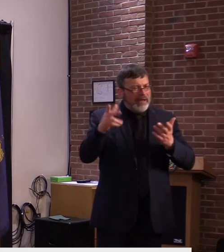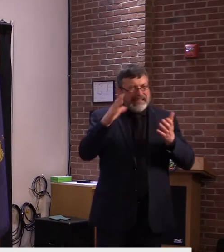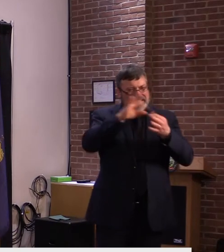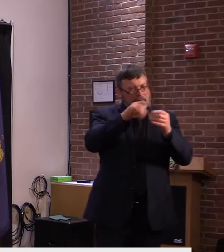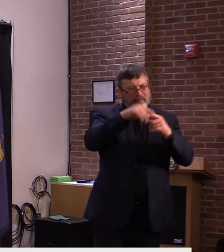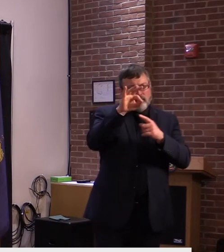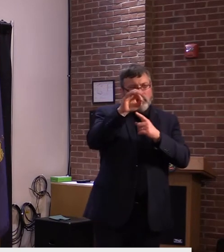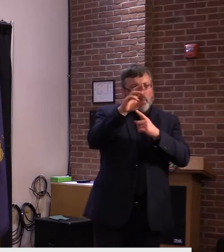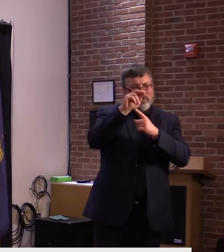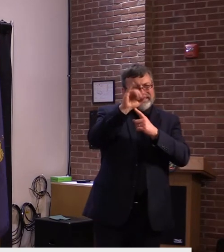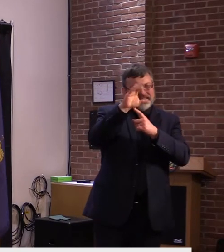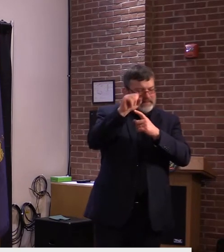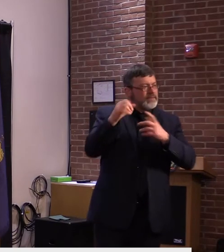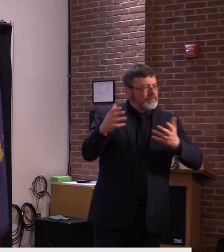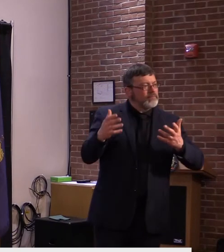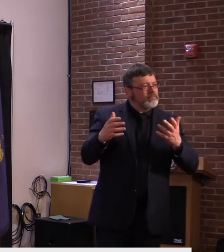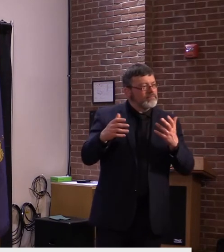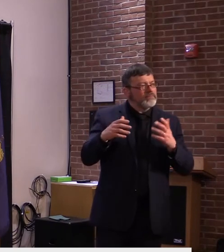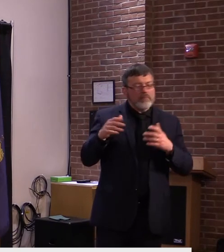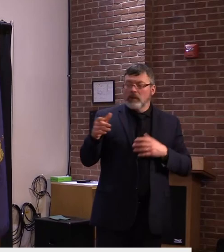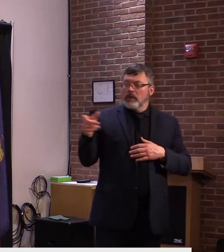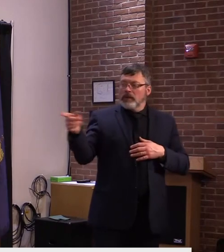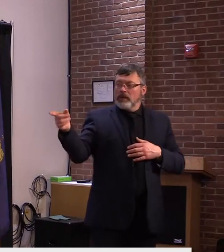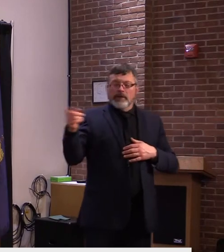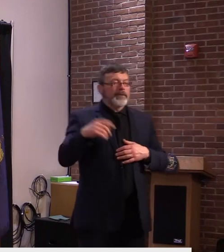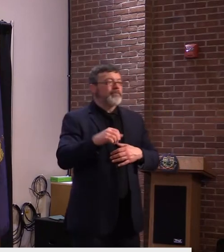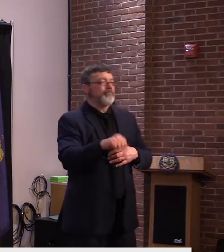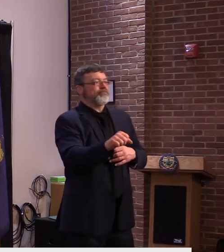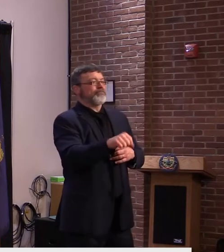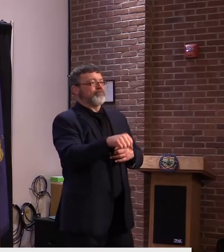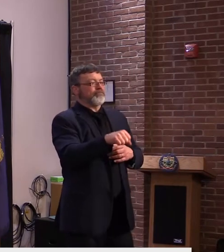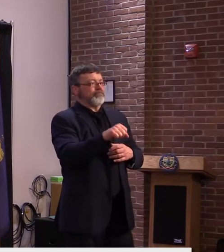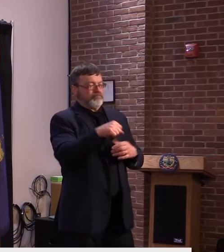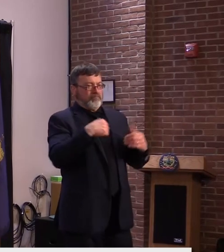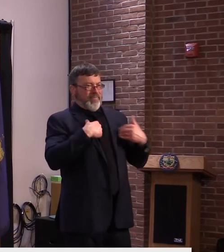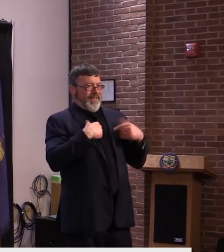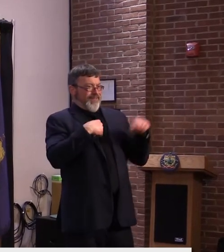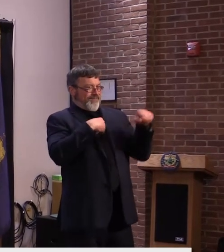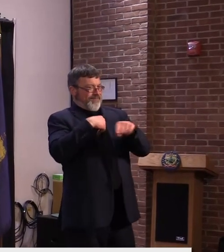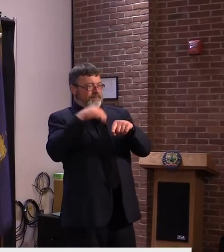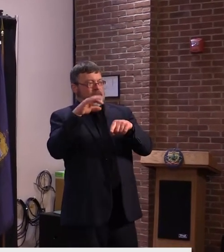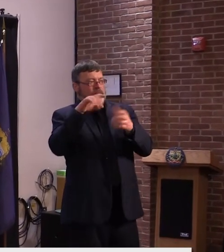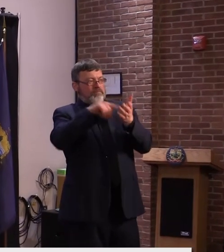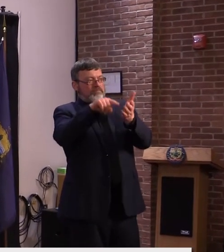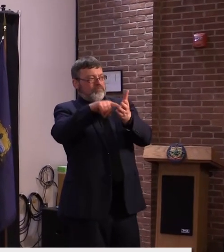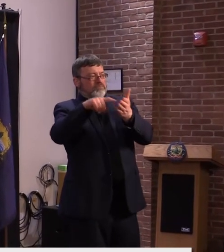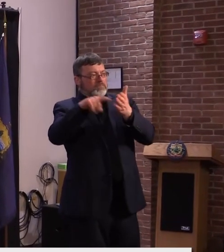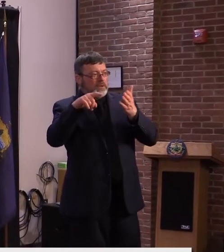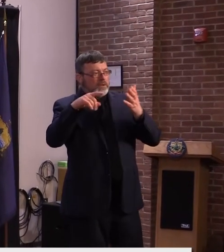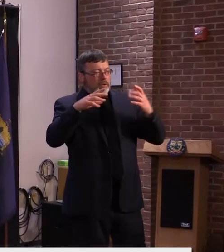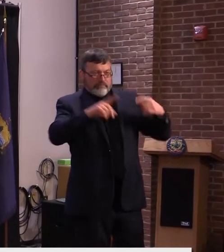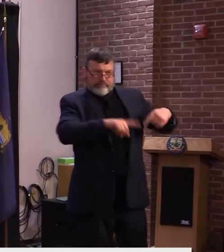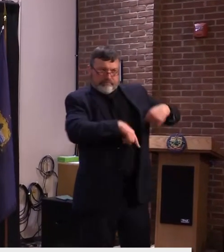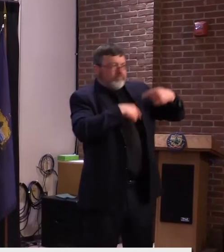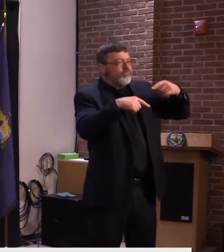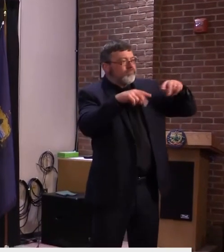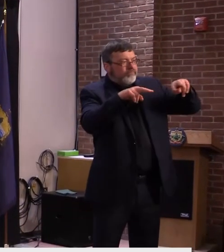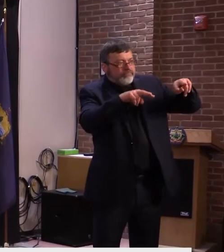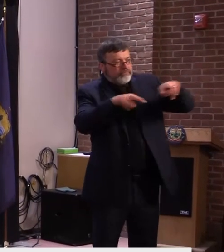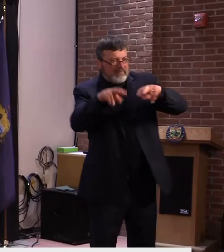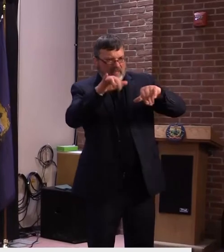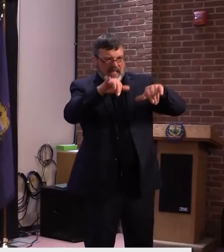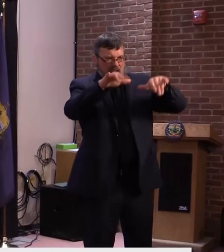So you are correct. The forensic working group has been looking at the system for forensic